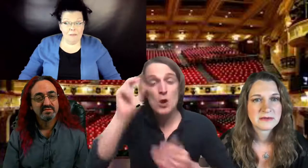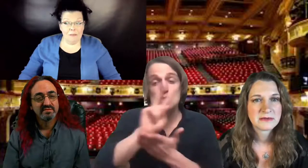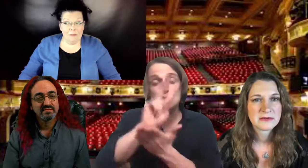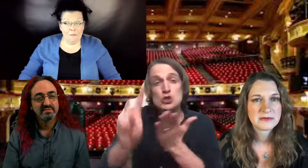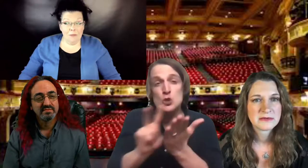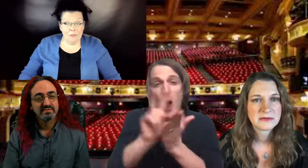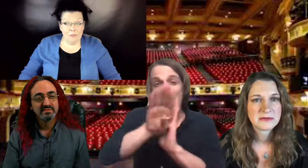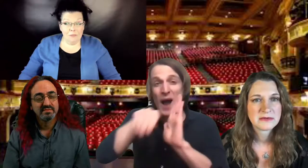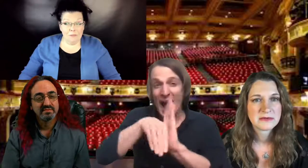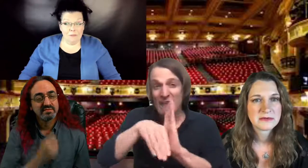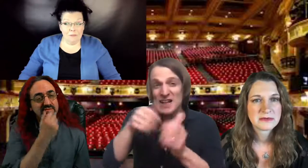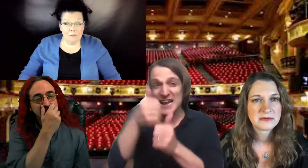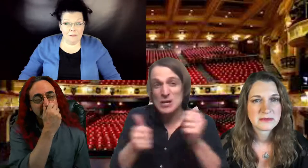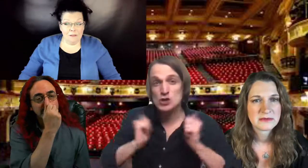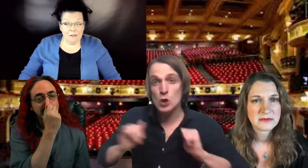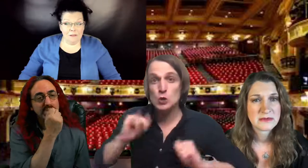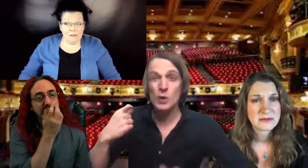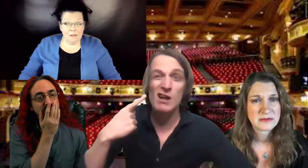maybe about a month